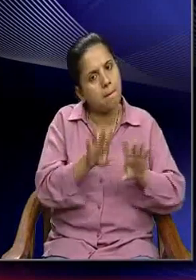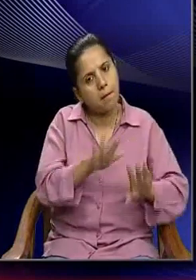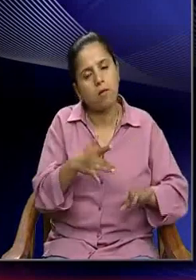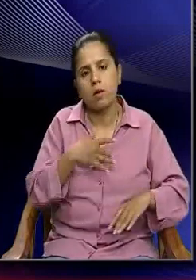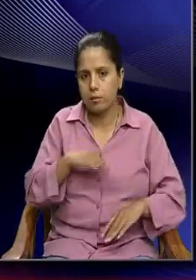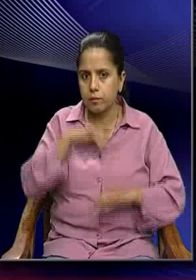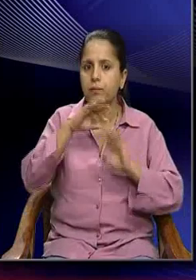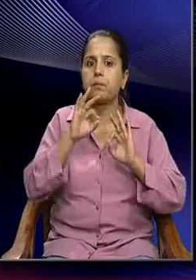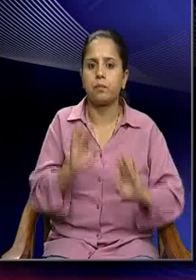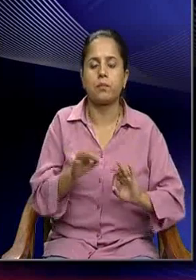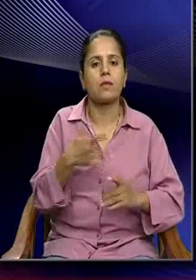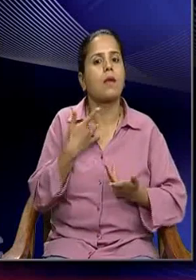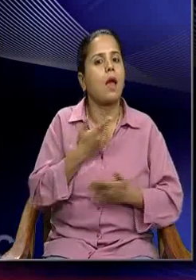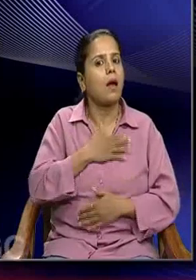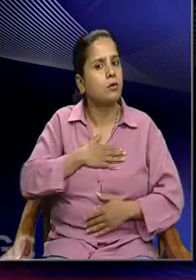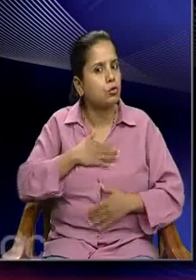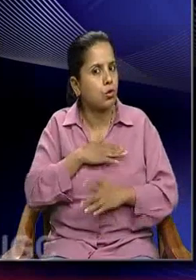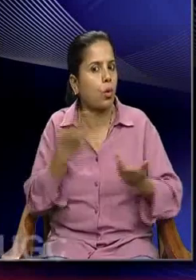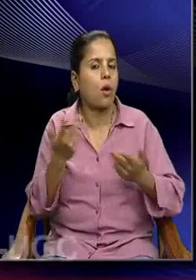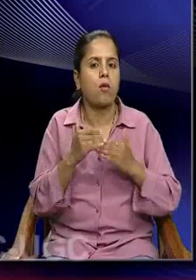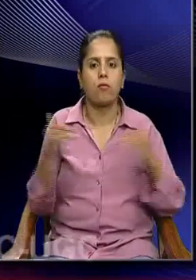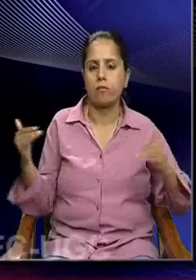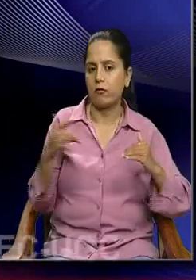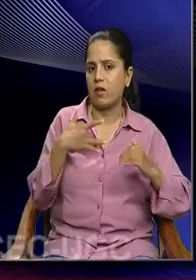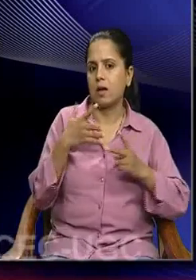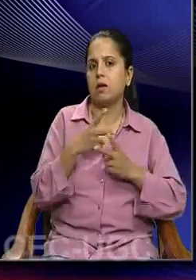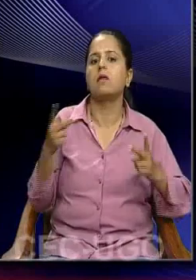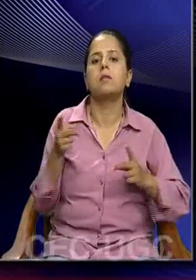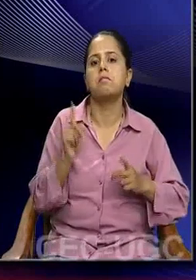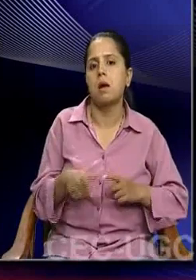fostering a sense of joy and equanimity.